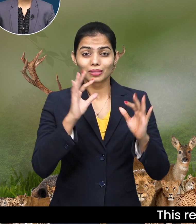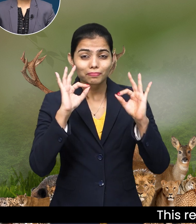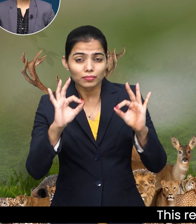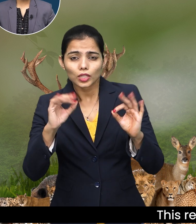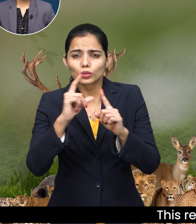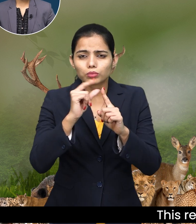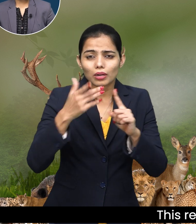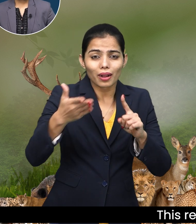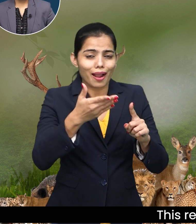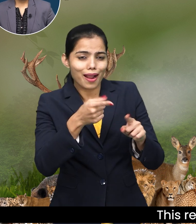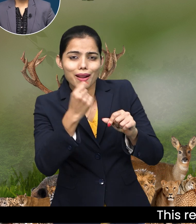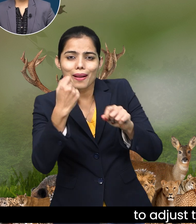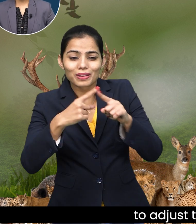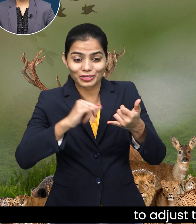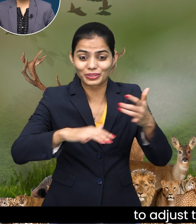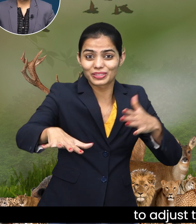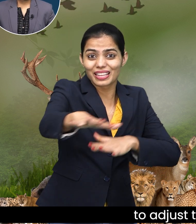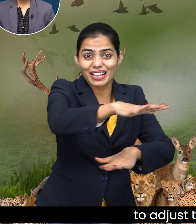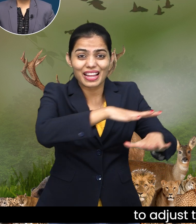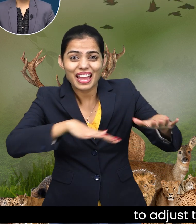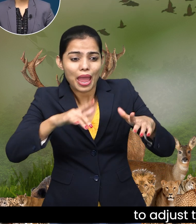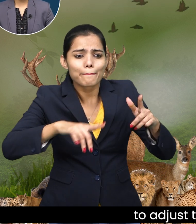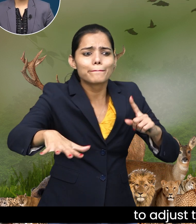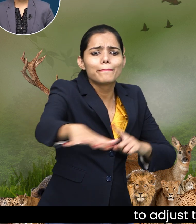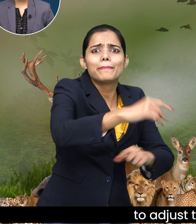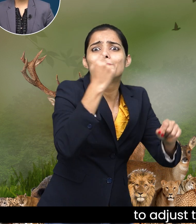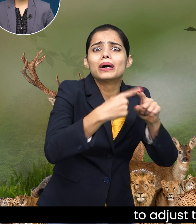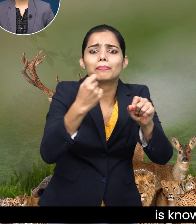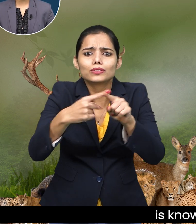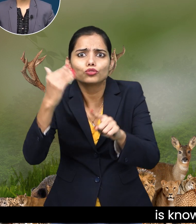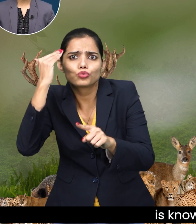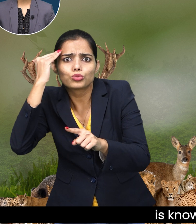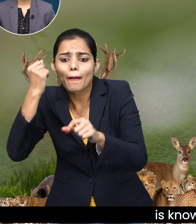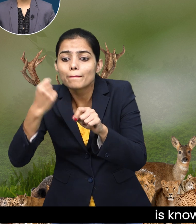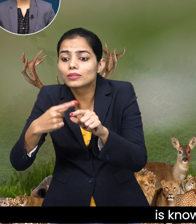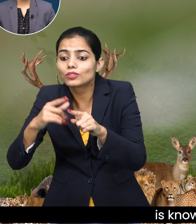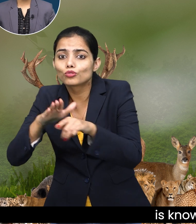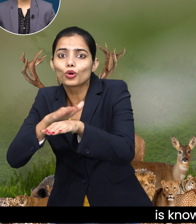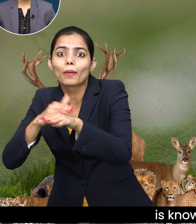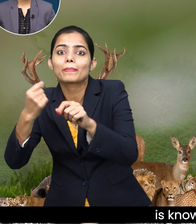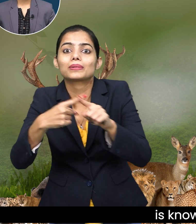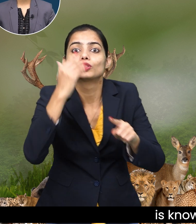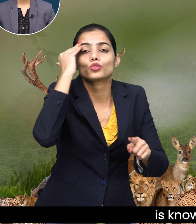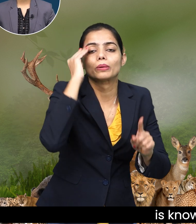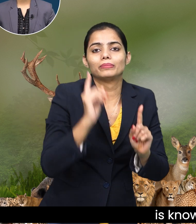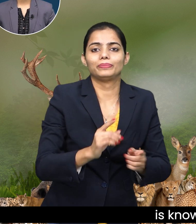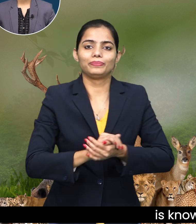This remarkable ability to adjust to their surroundings is known as adaptation.